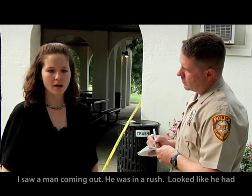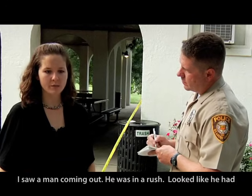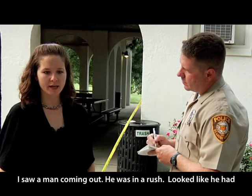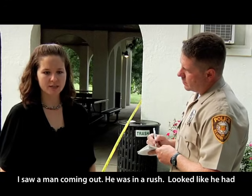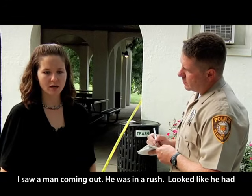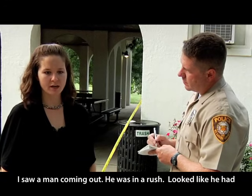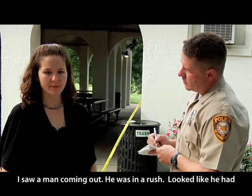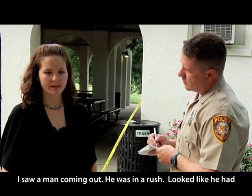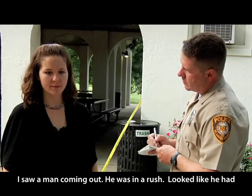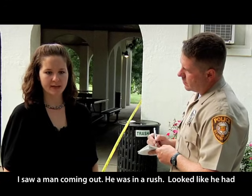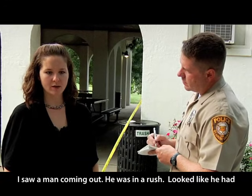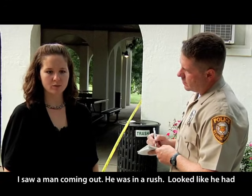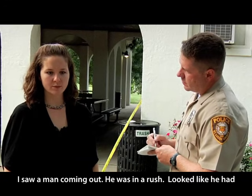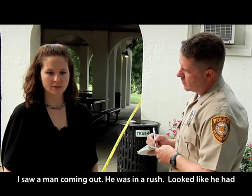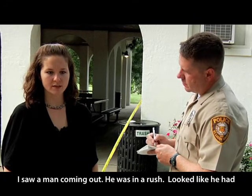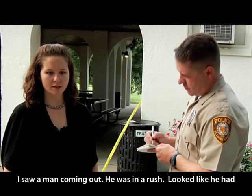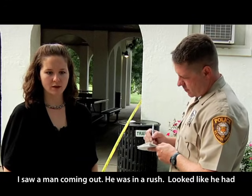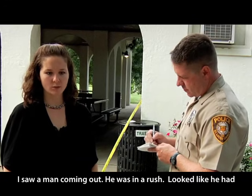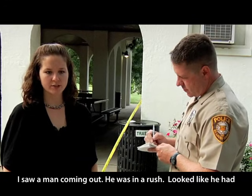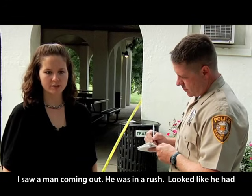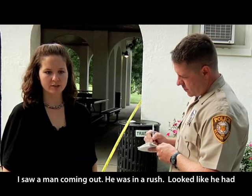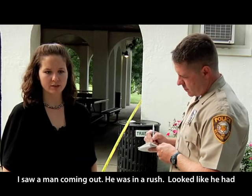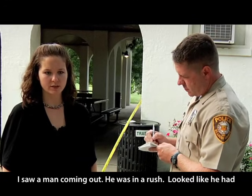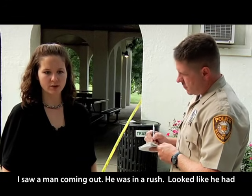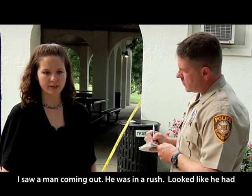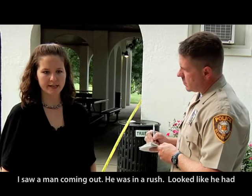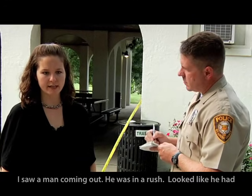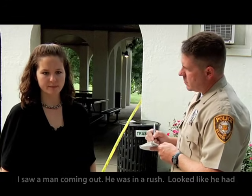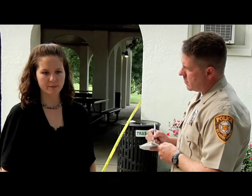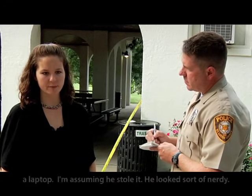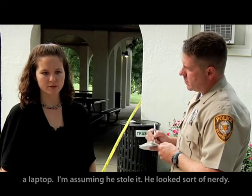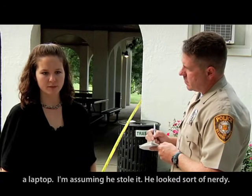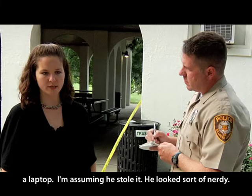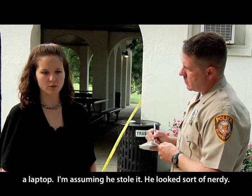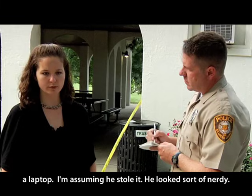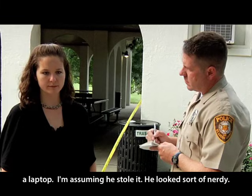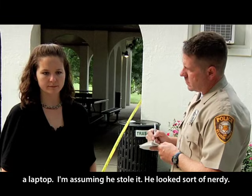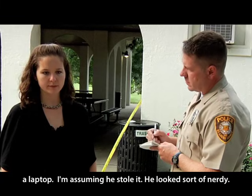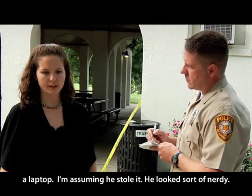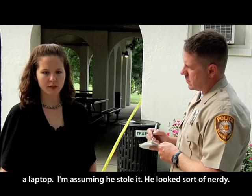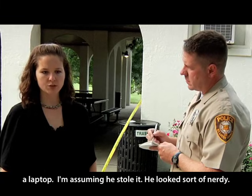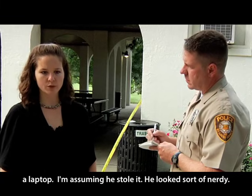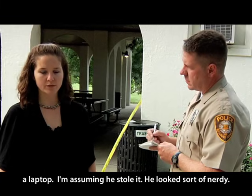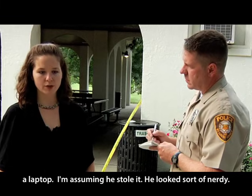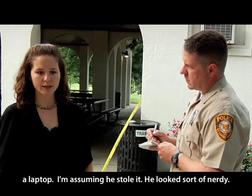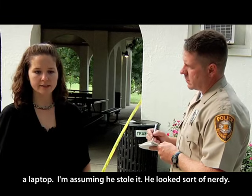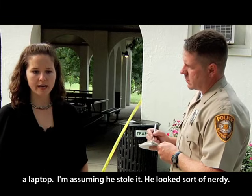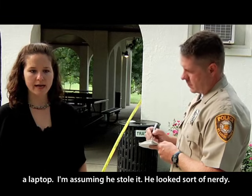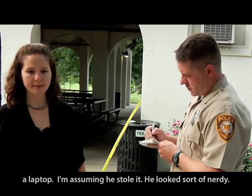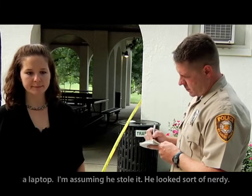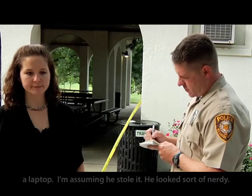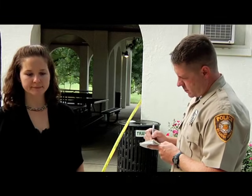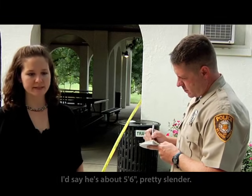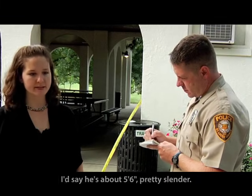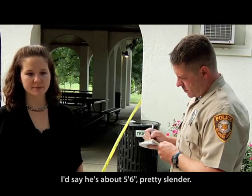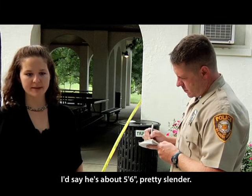I saw a man coming out. He was in a rush. He looked like he had a laptop. I'm assuming he stole it. He looked sort of nerdy. I'd say he was about